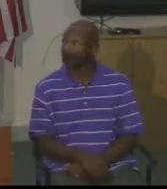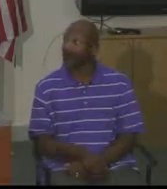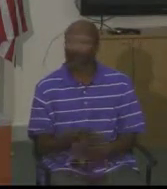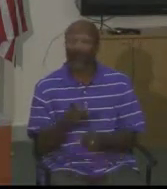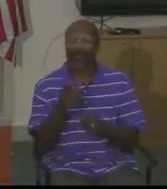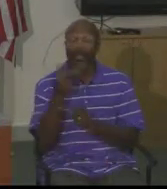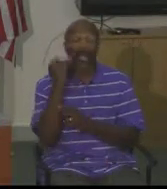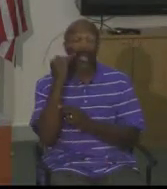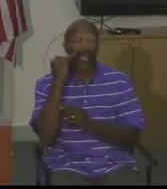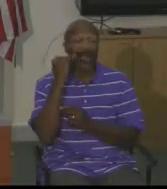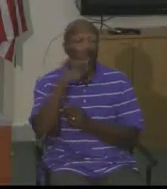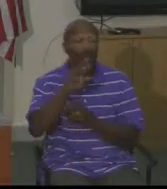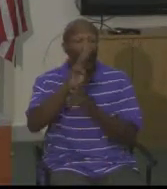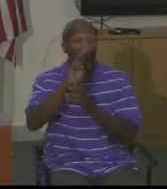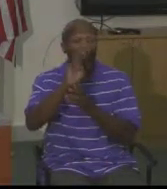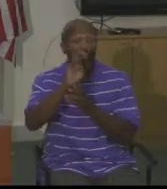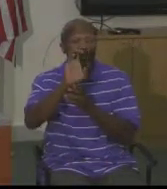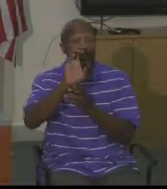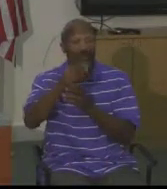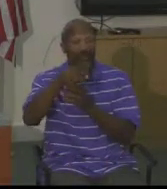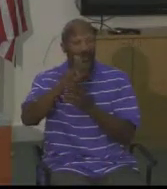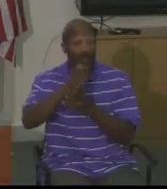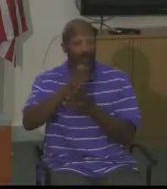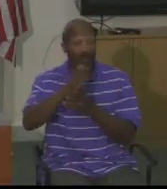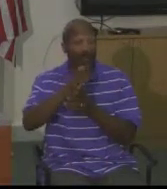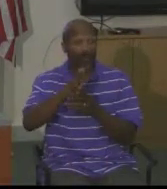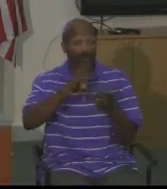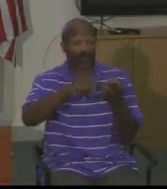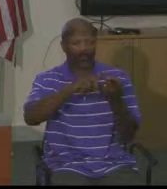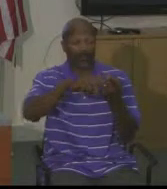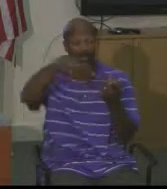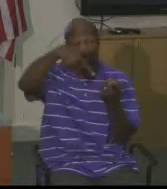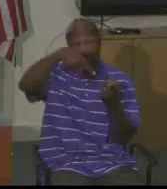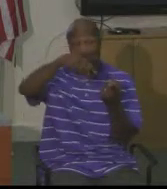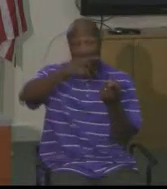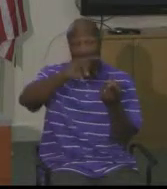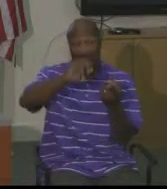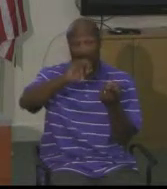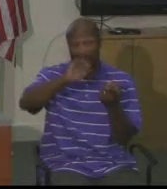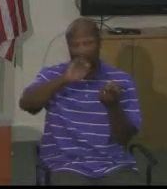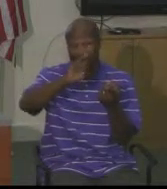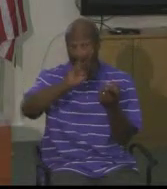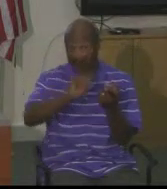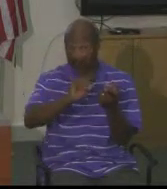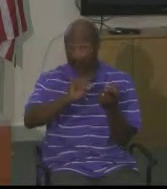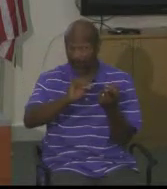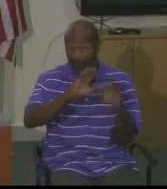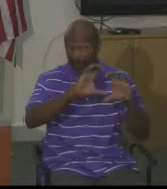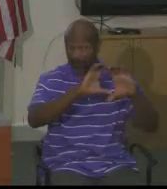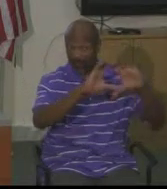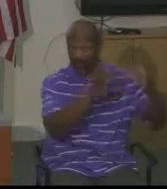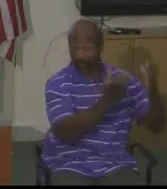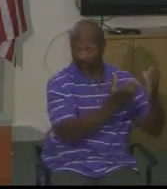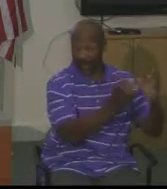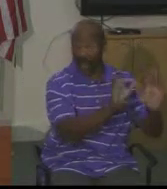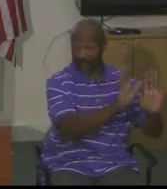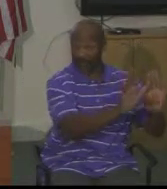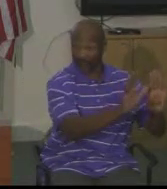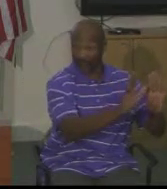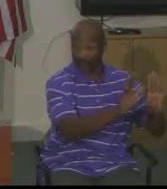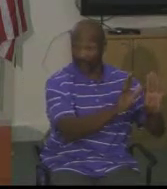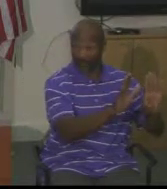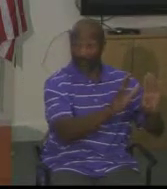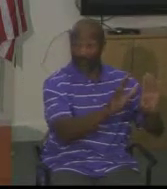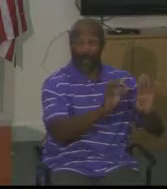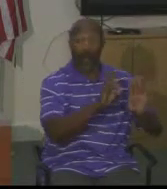If your microprocessor is a Pentium class or greater, and we'll talk about processors next class on